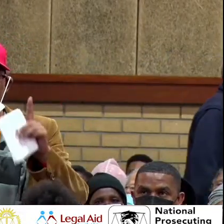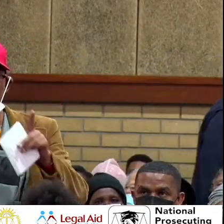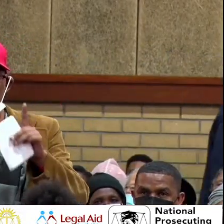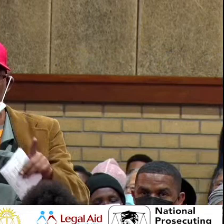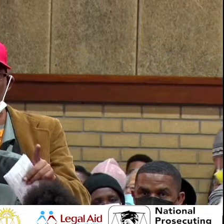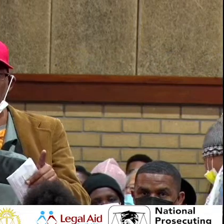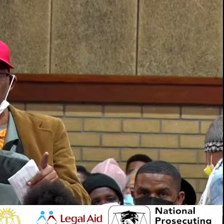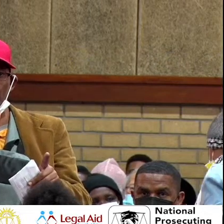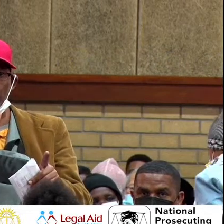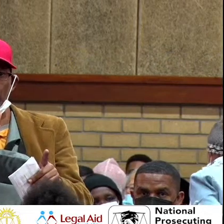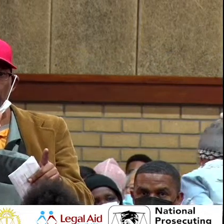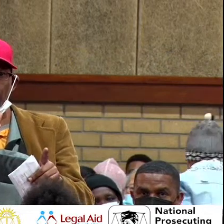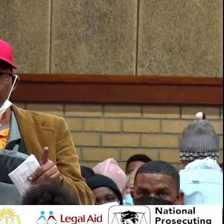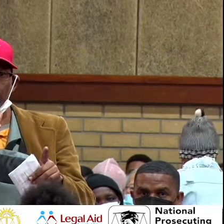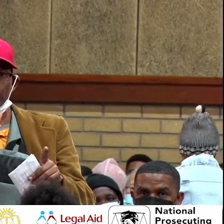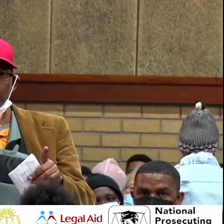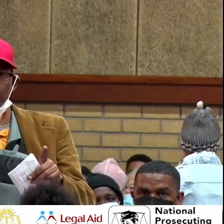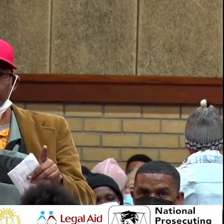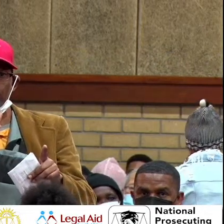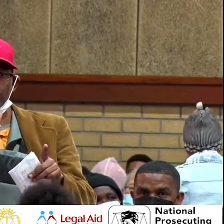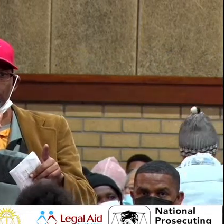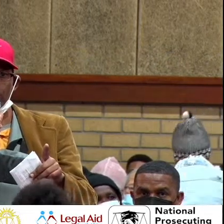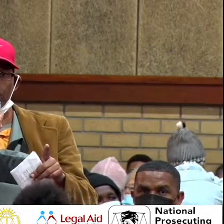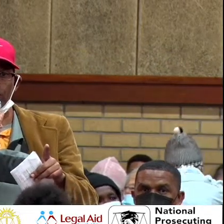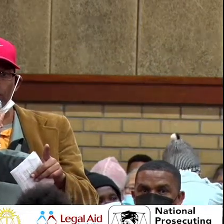really need you?